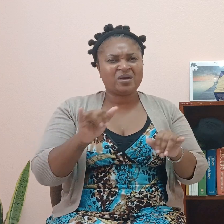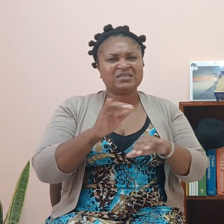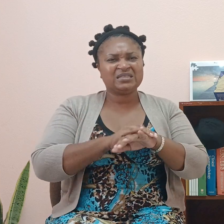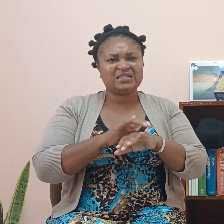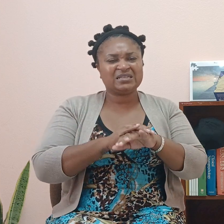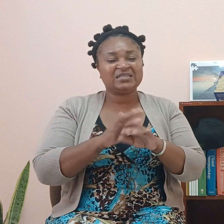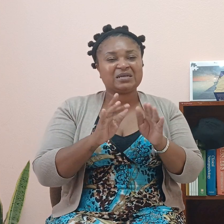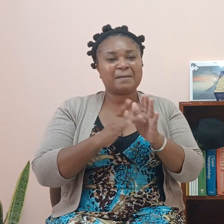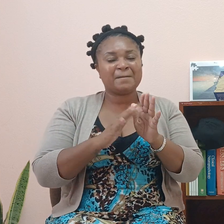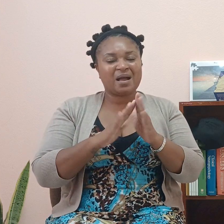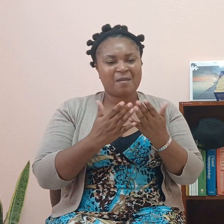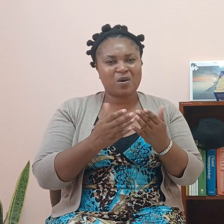Translation.